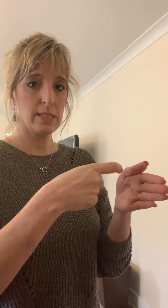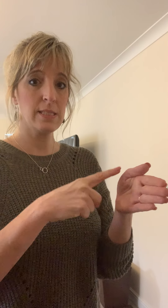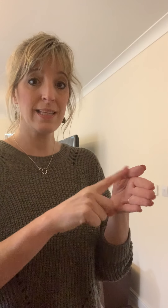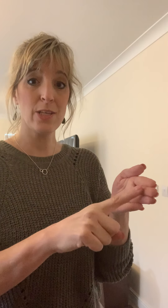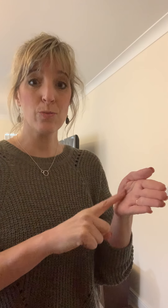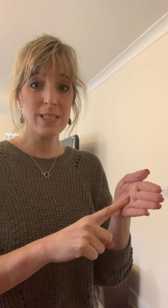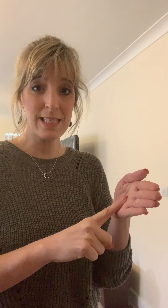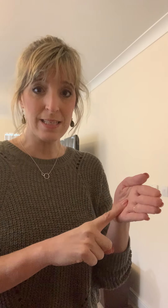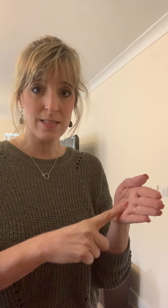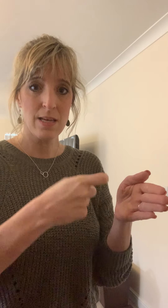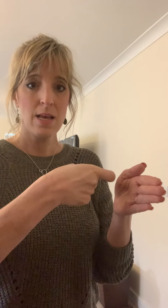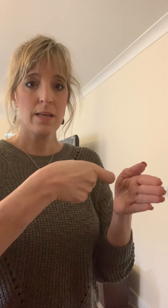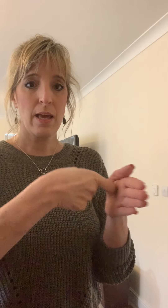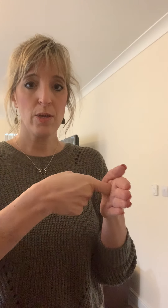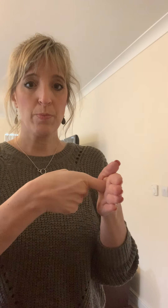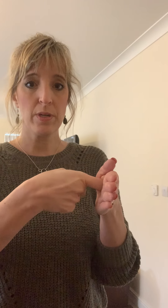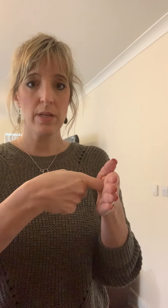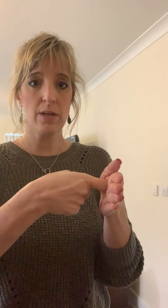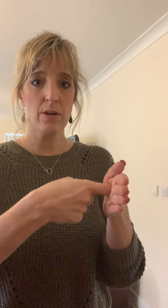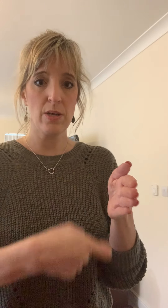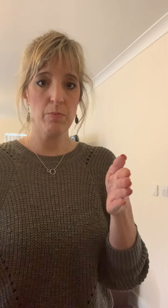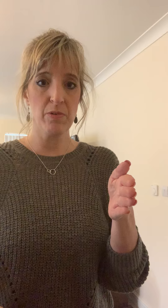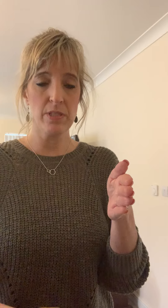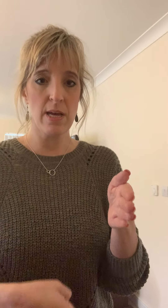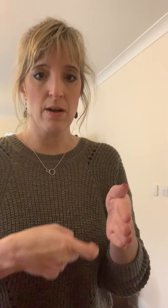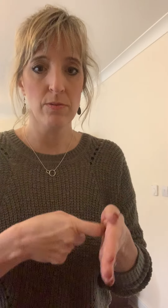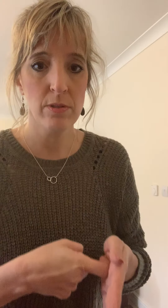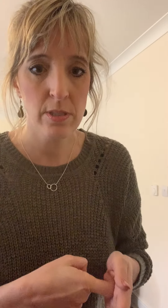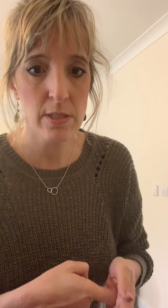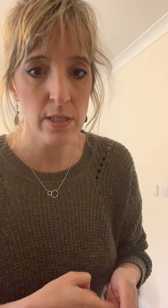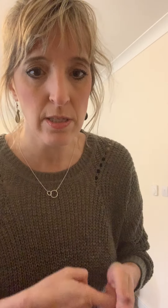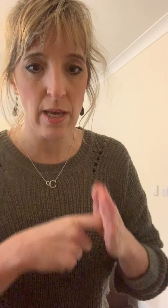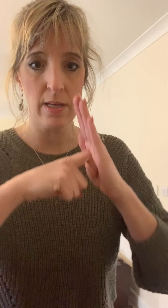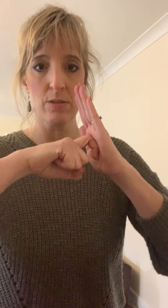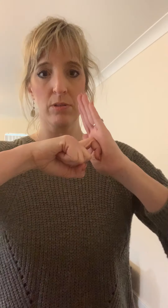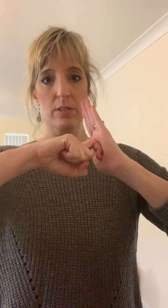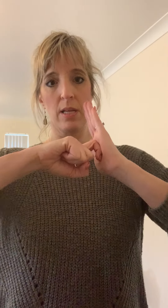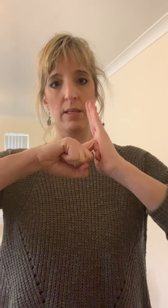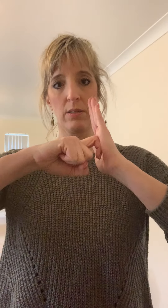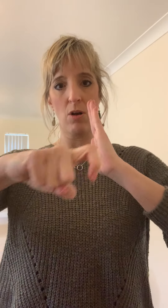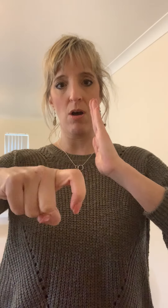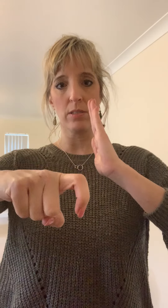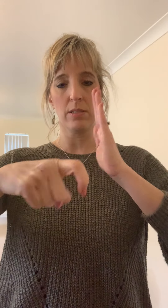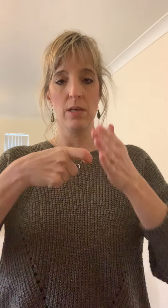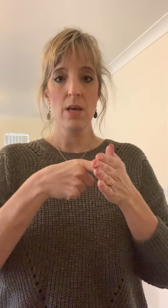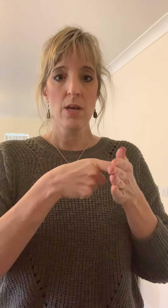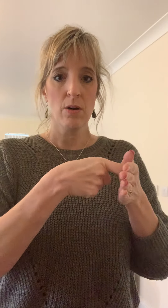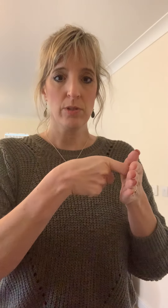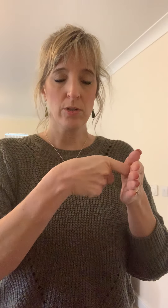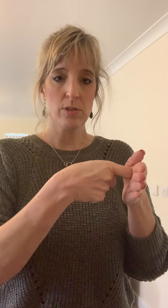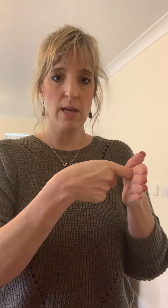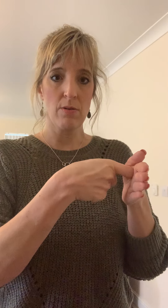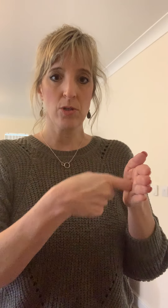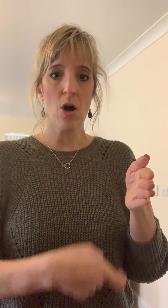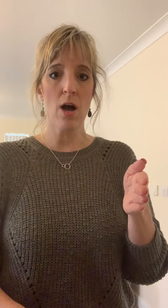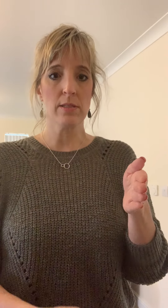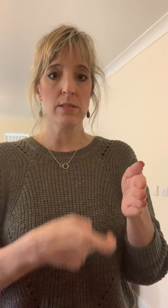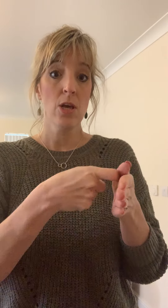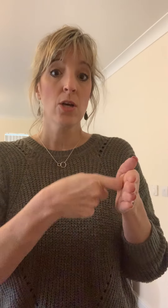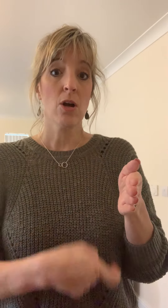is like your receipt. Okay, you put it here and you move it down. See, okay, so it looks kind of like cost, only it goes down. Cost,